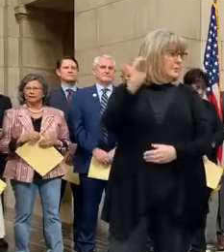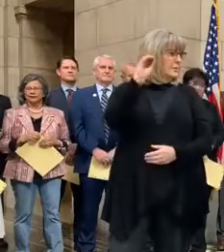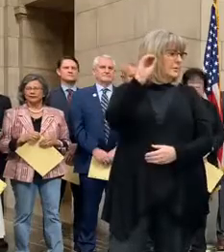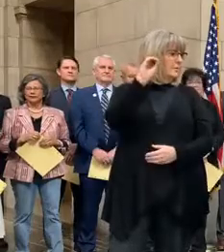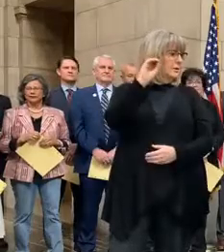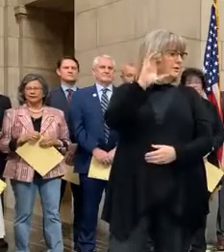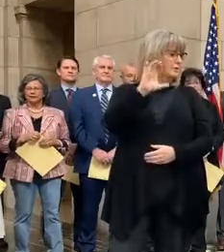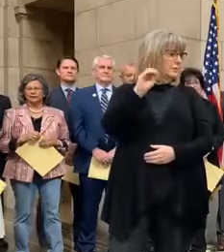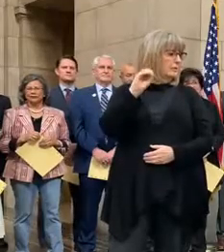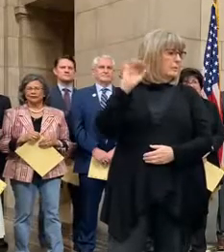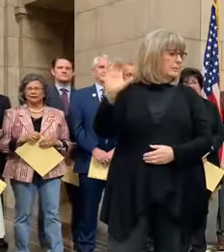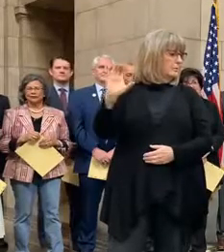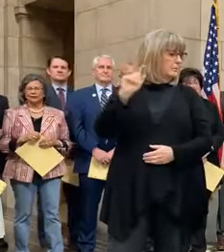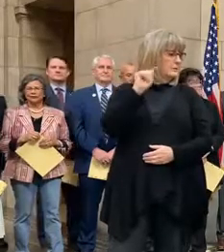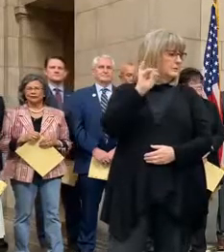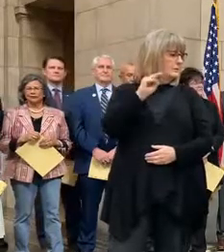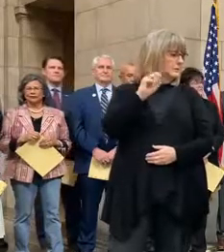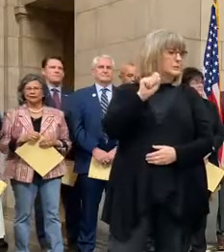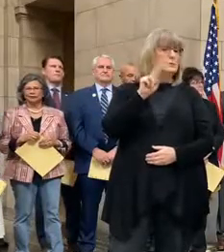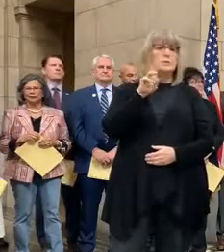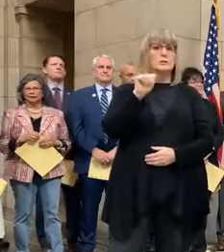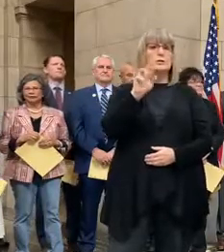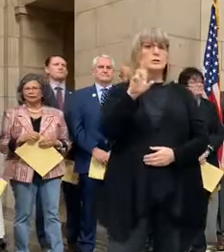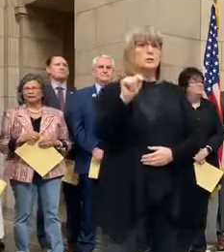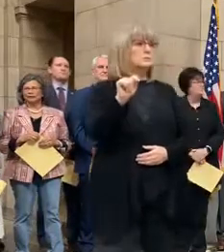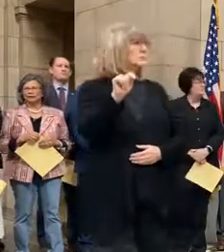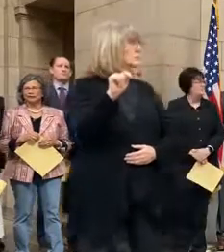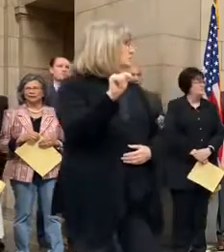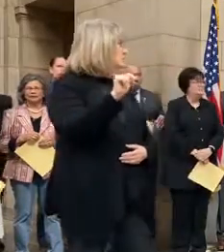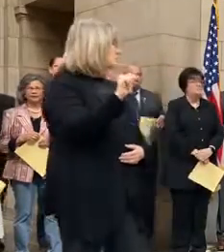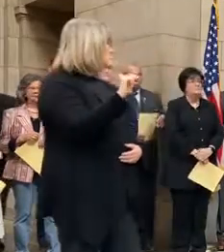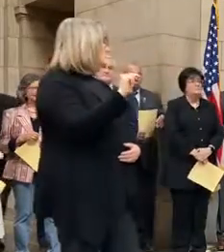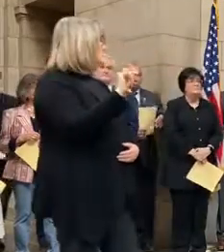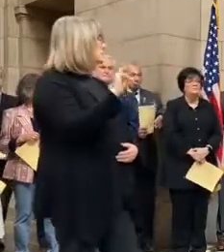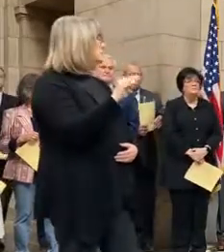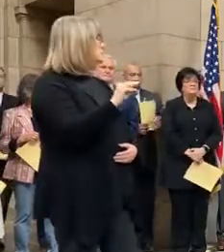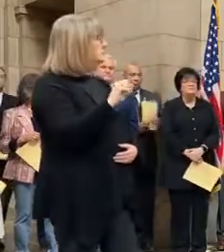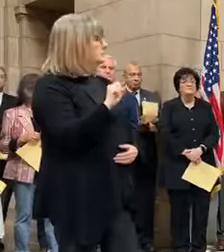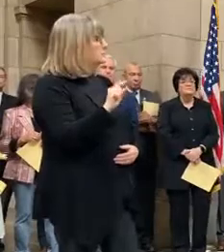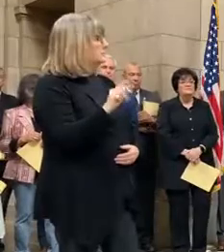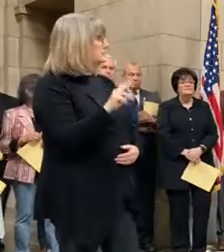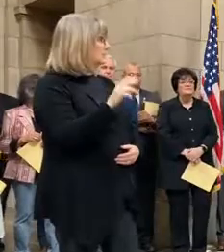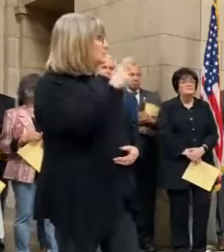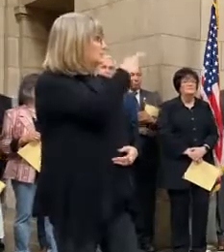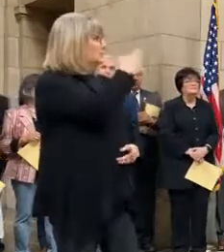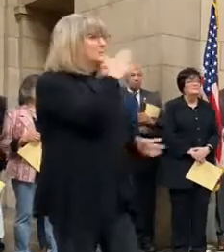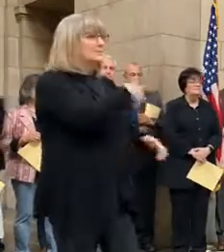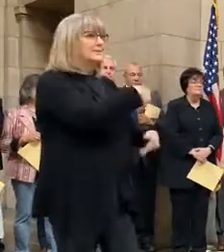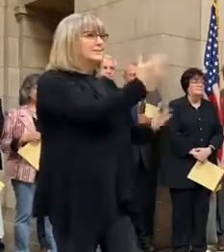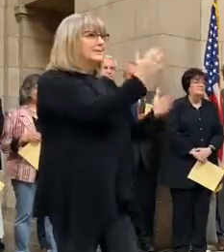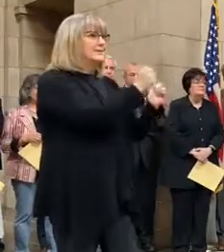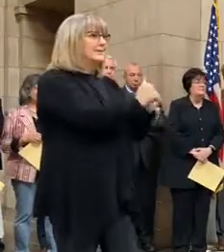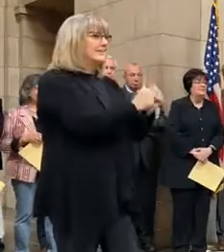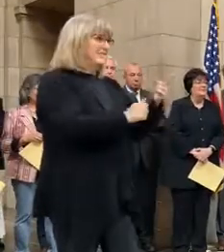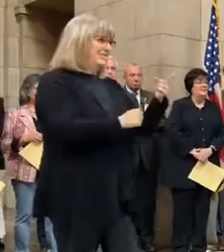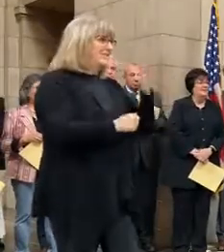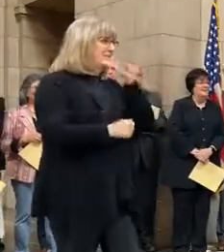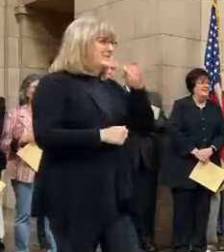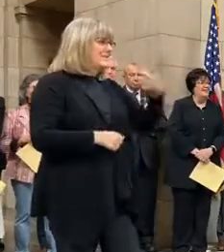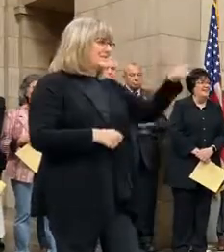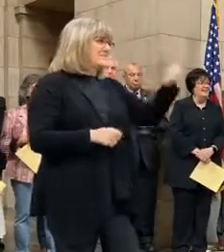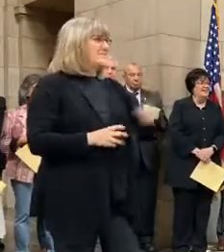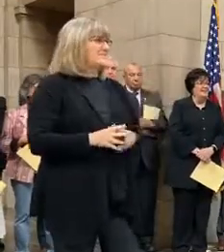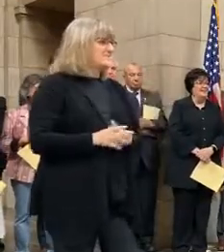From the Omaha Chamber of Commerce, Tim Stewart. We'll take it back to him. All right, we'll get him.